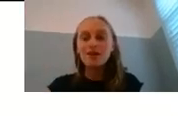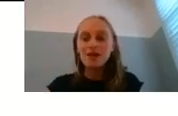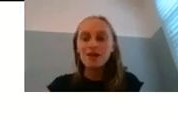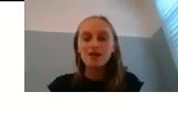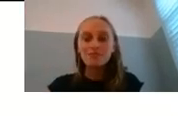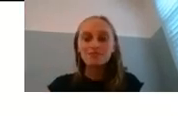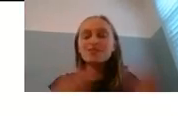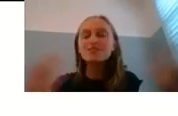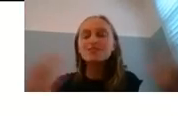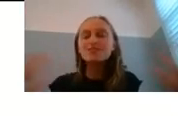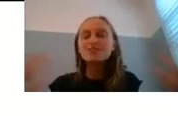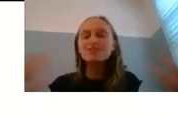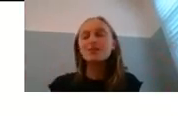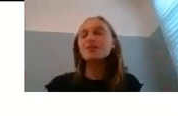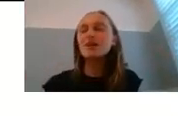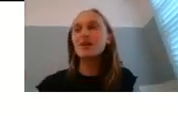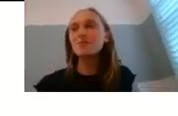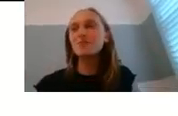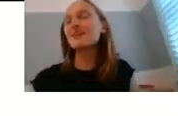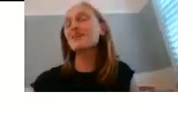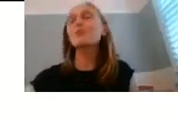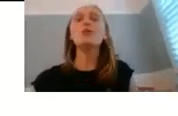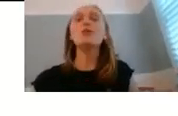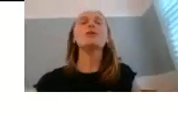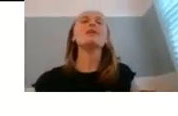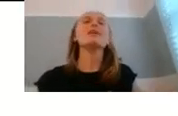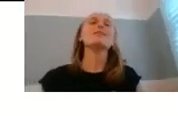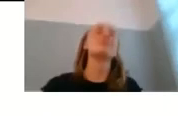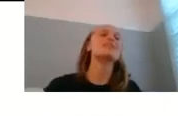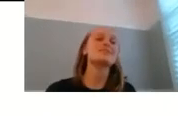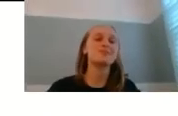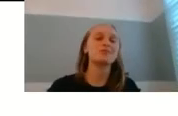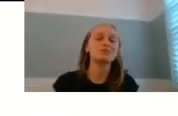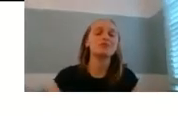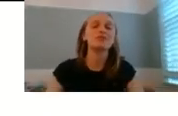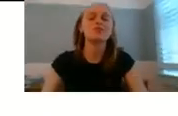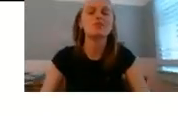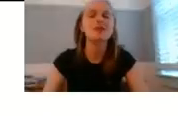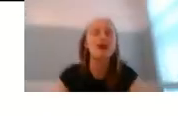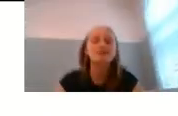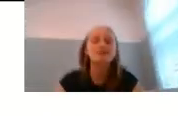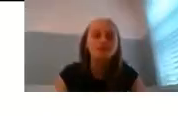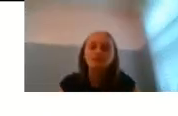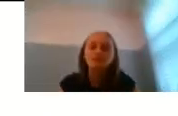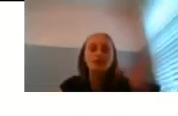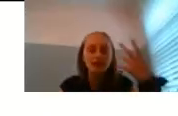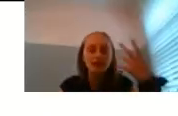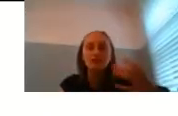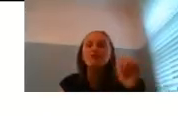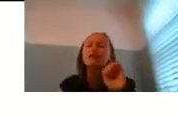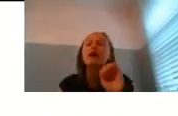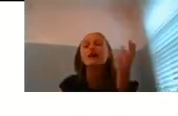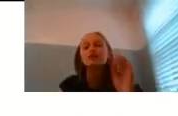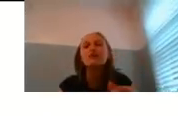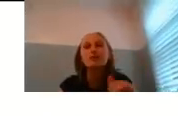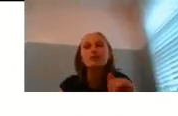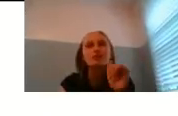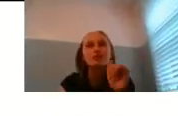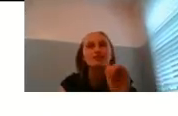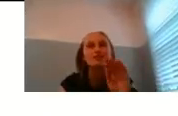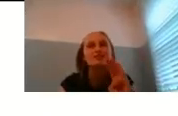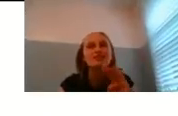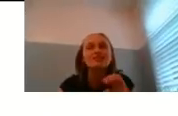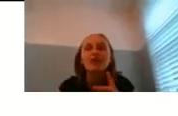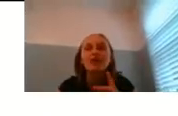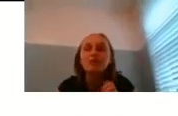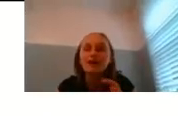um just something um it can go a long way and i think that it's definitely worth having again the thing actually i would say learn